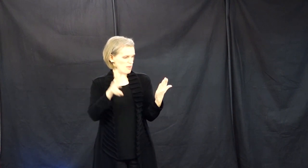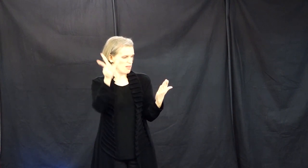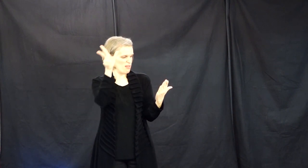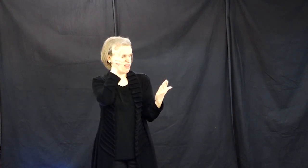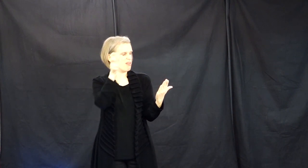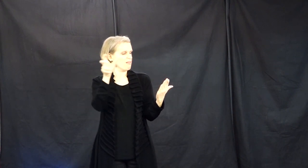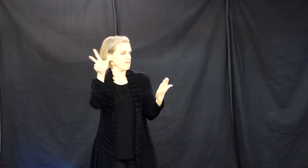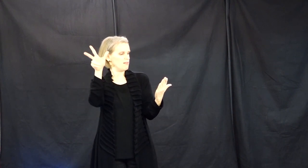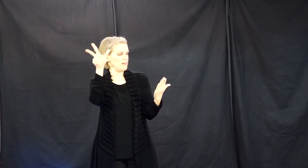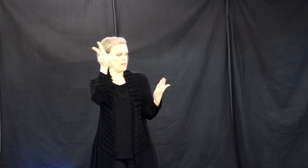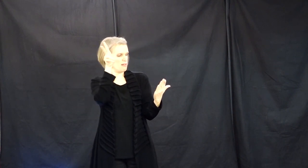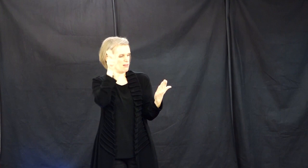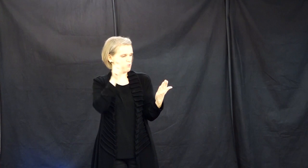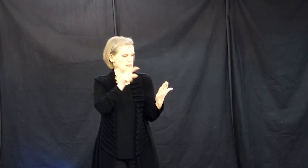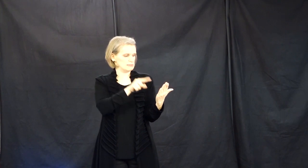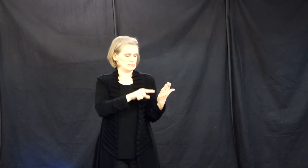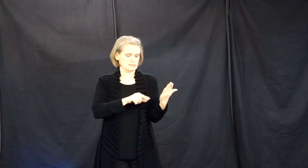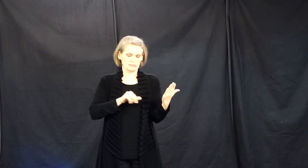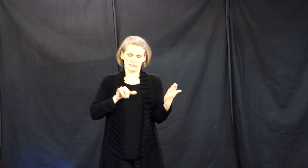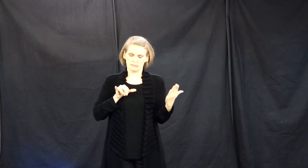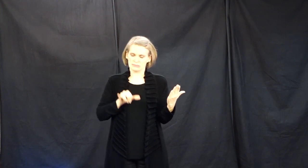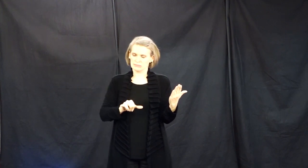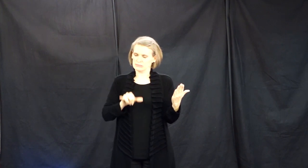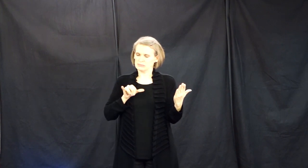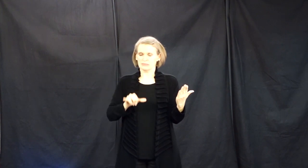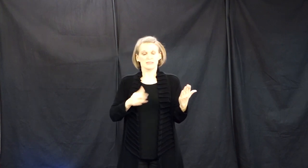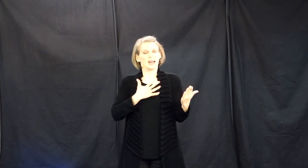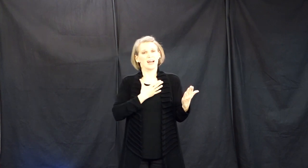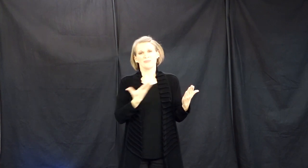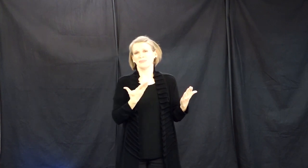I was too young and blind to see.